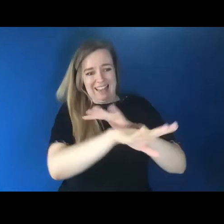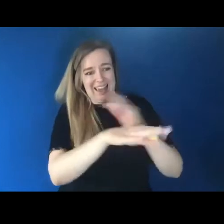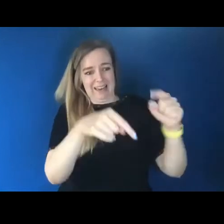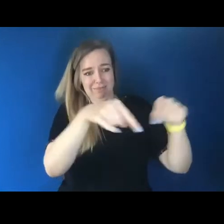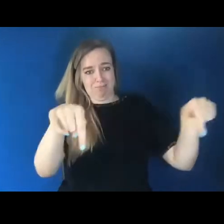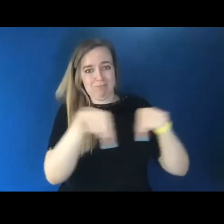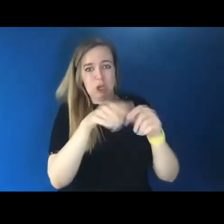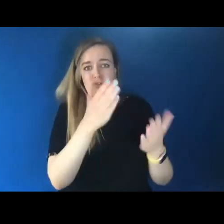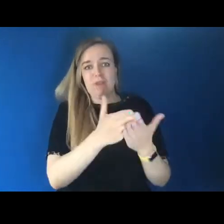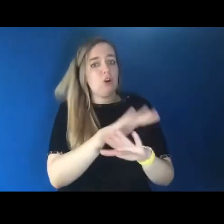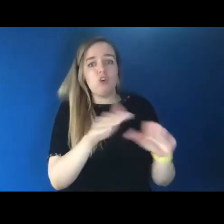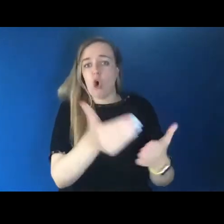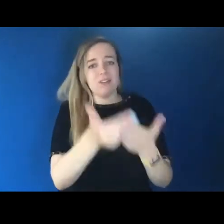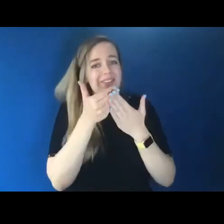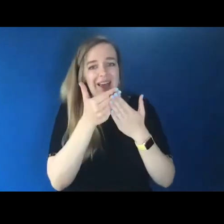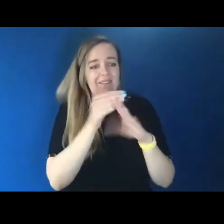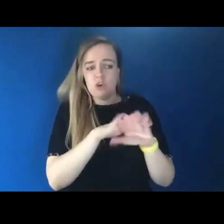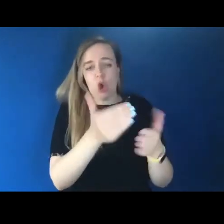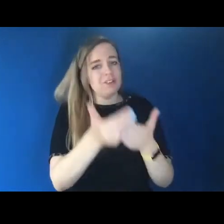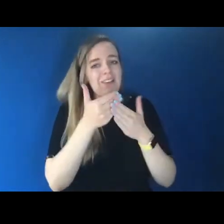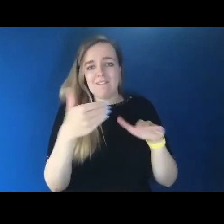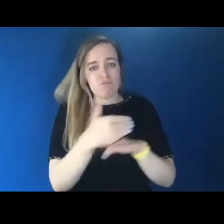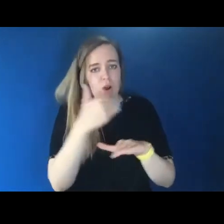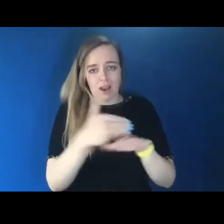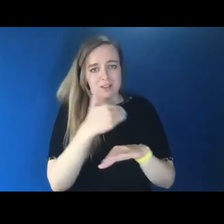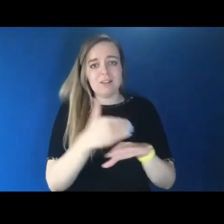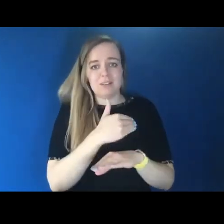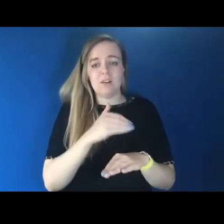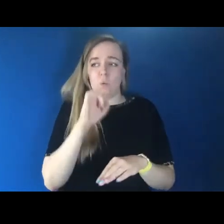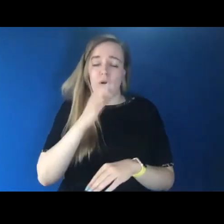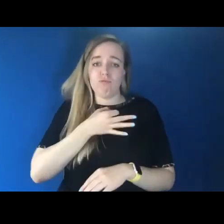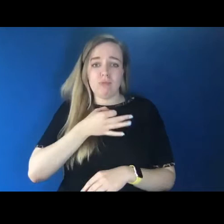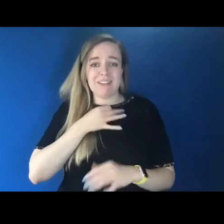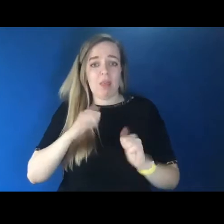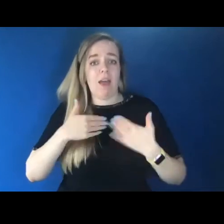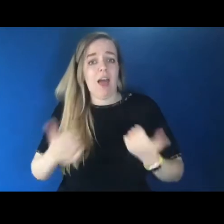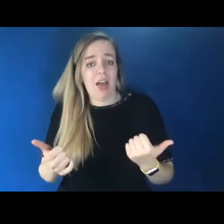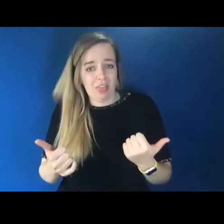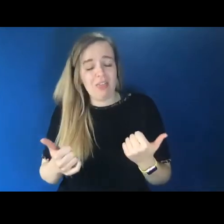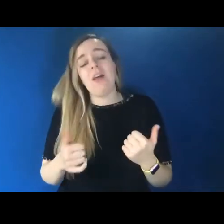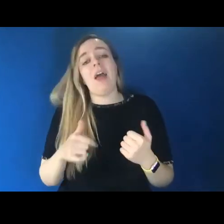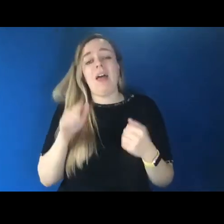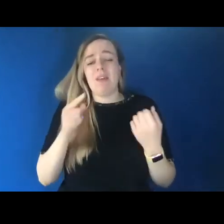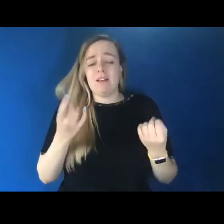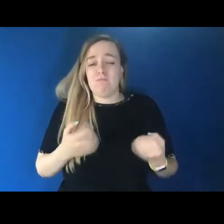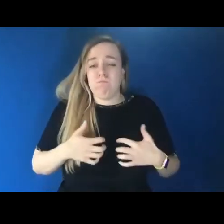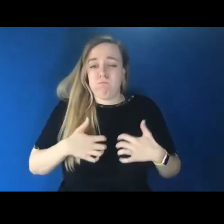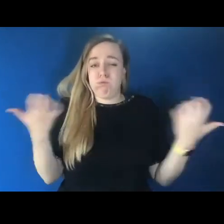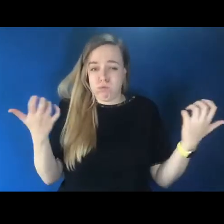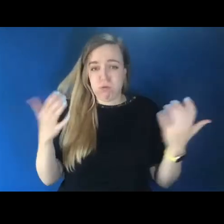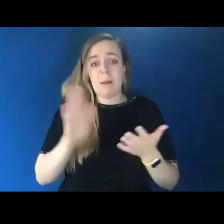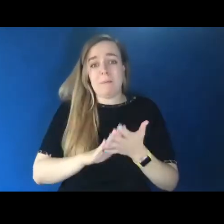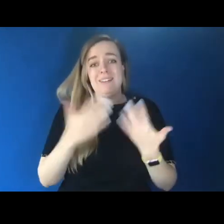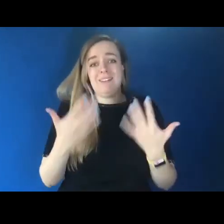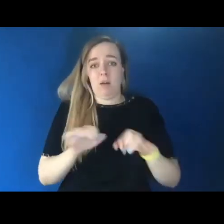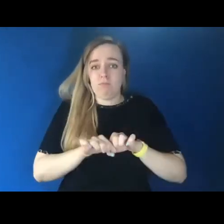really, really unsafe practices, and it would have threatened their health. And this outrage prompted the launch